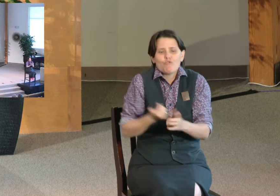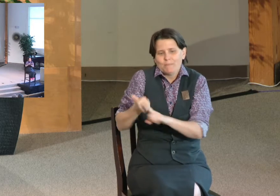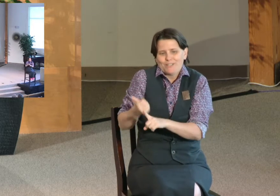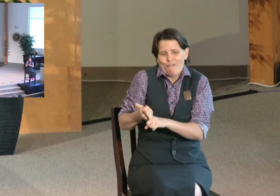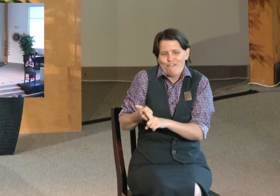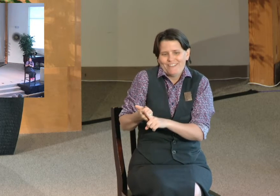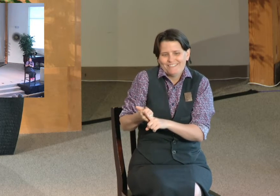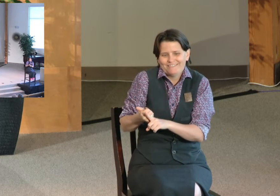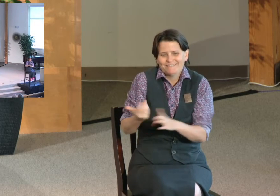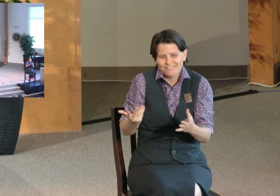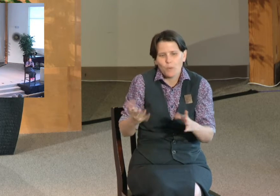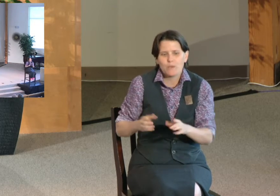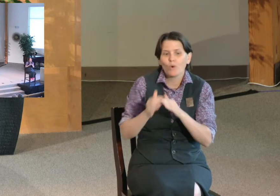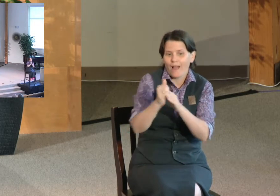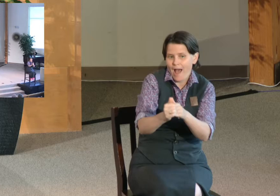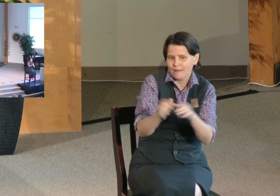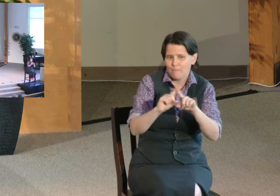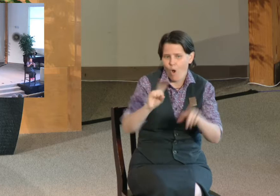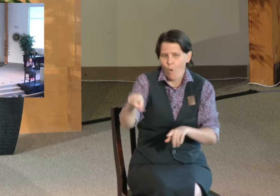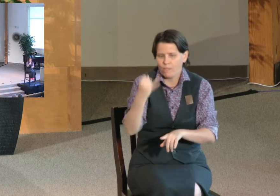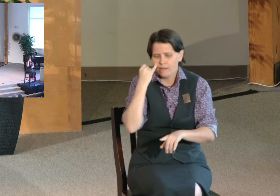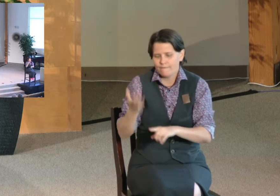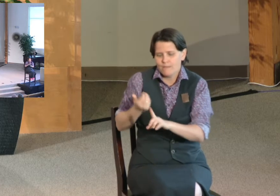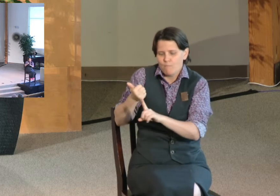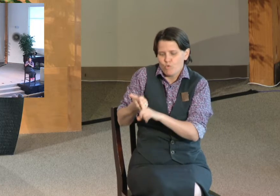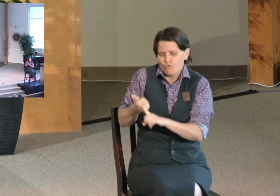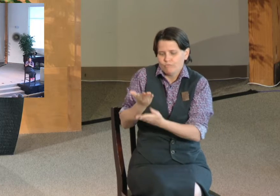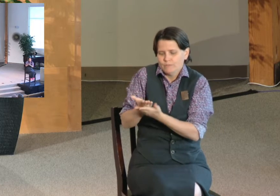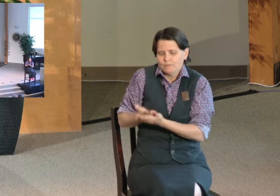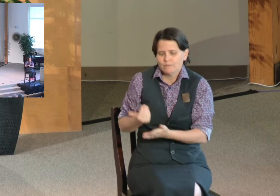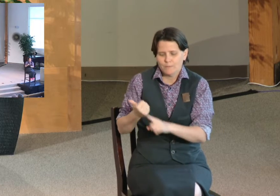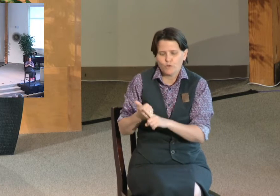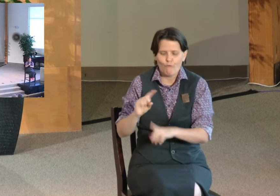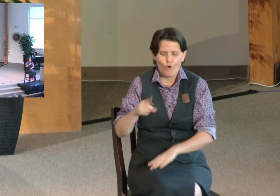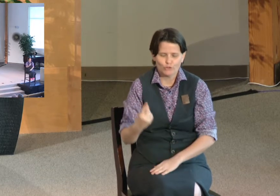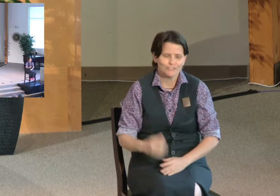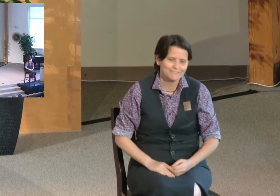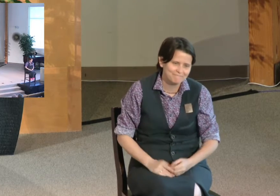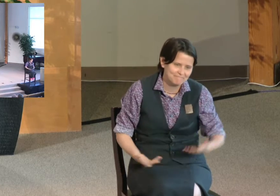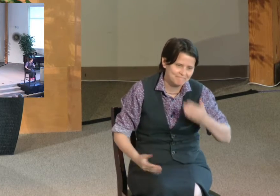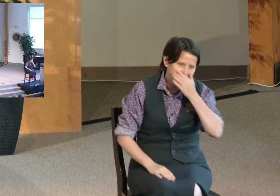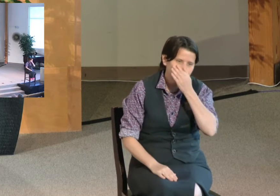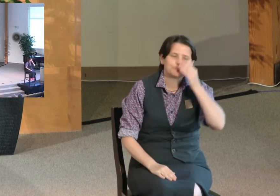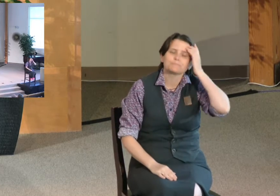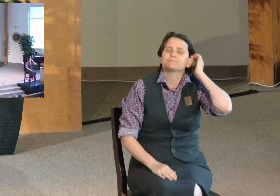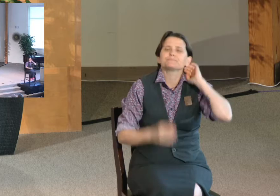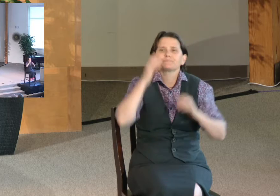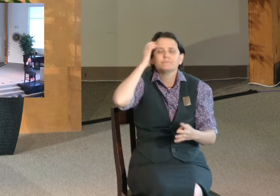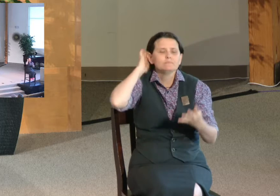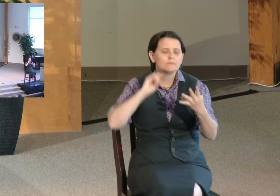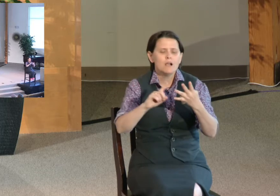learn from and to evolve. They also have this amazing gift of distilling really difficult,